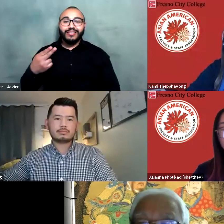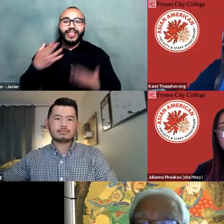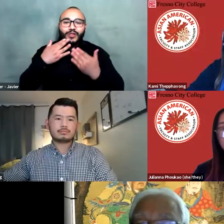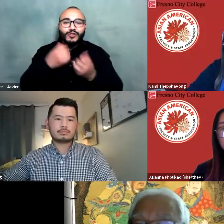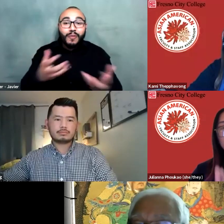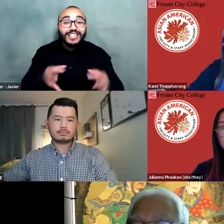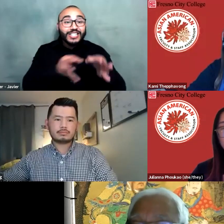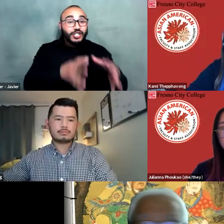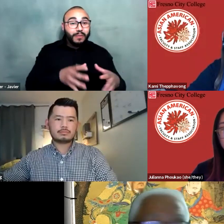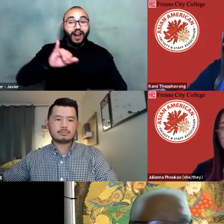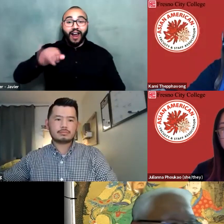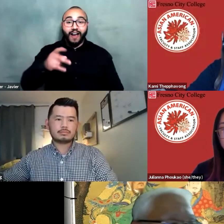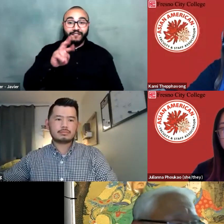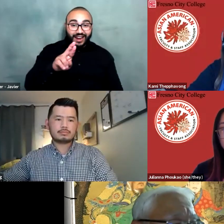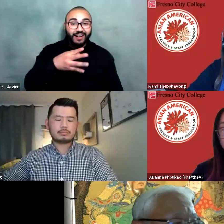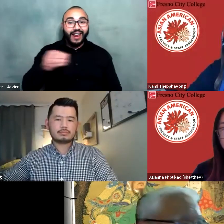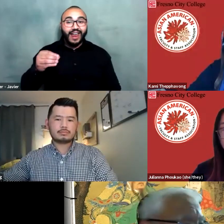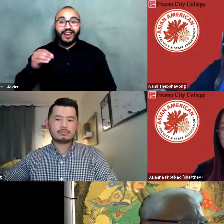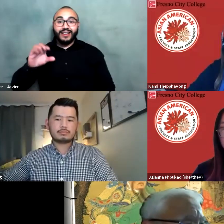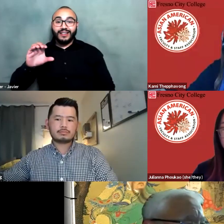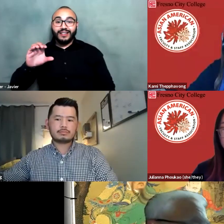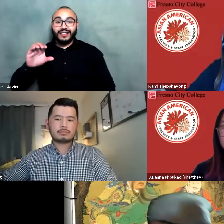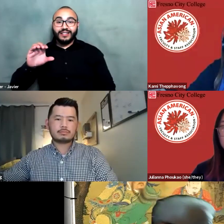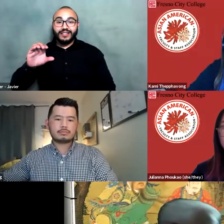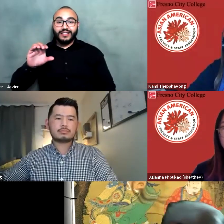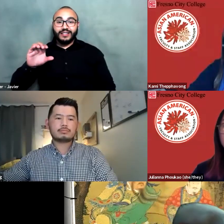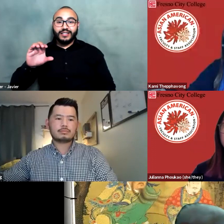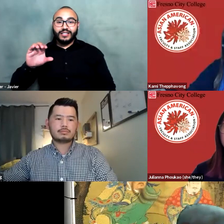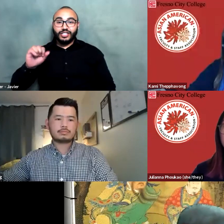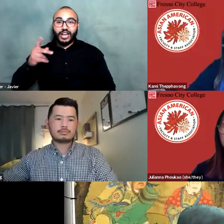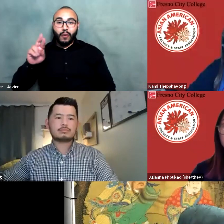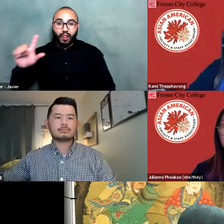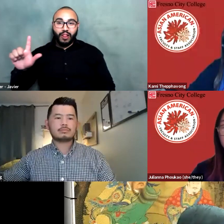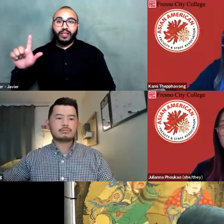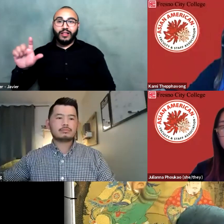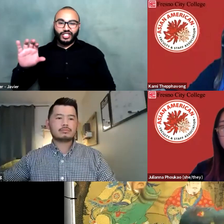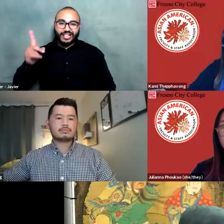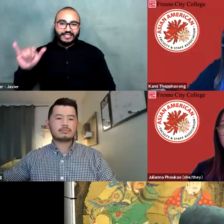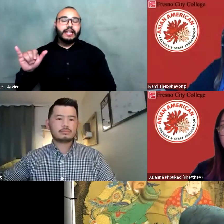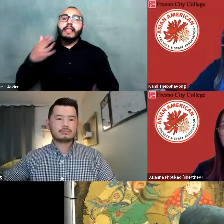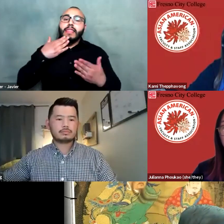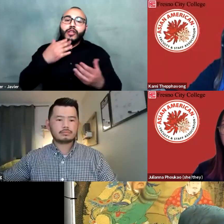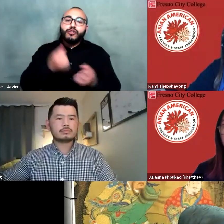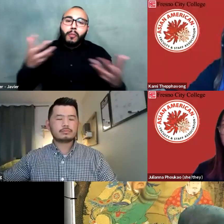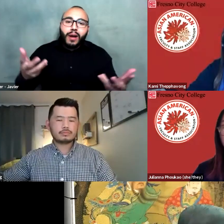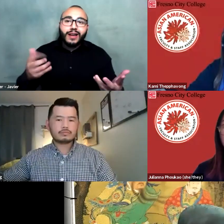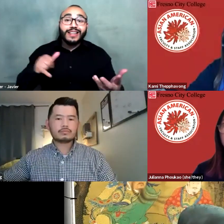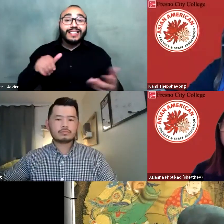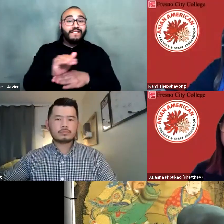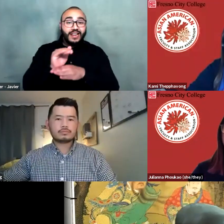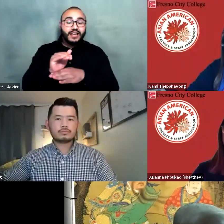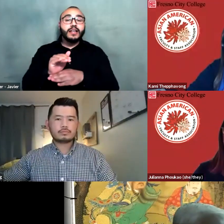interpreters, Javier and Cheryl, I think it was. Thank you so much for joining us this evening. So